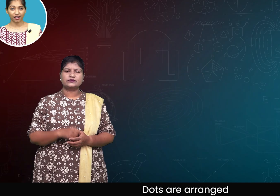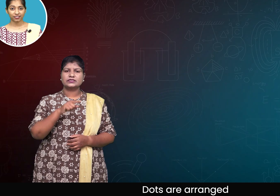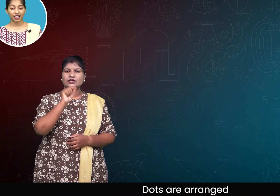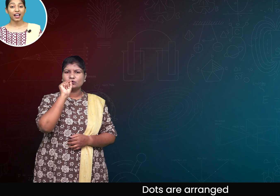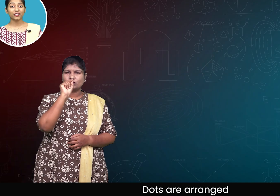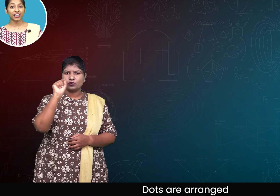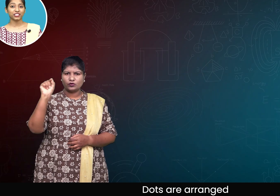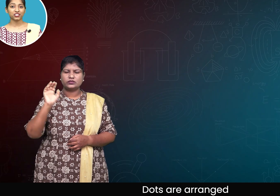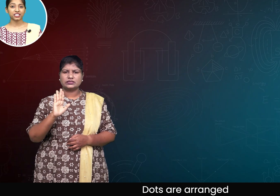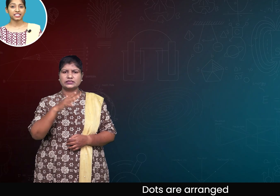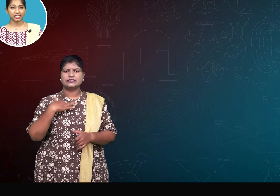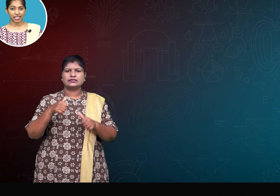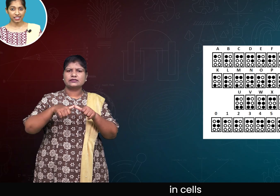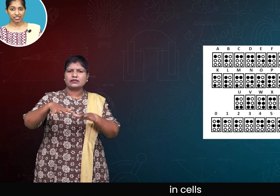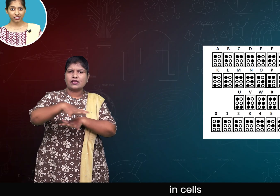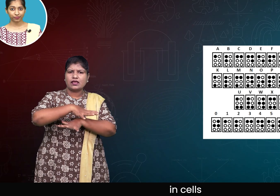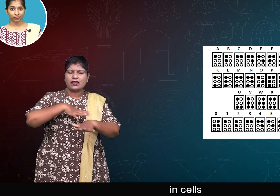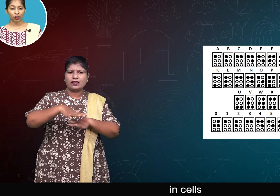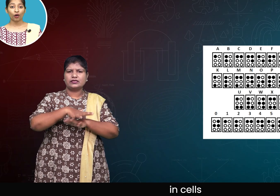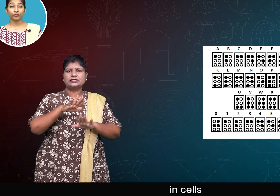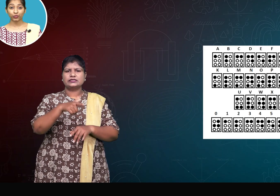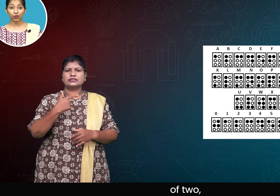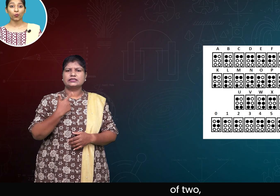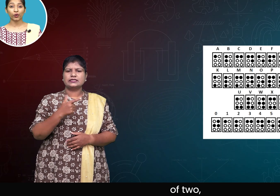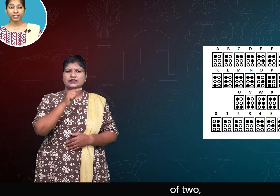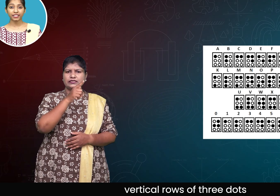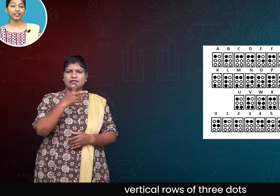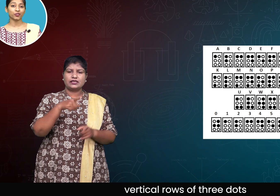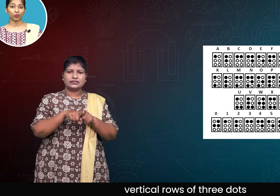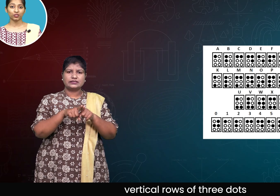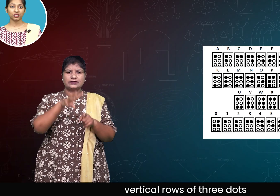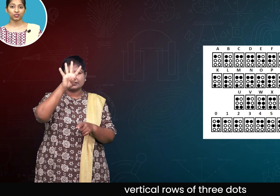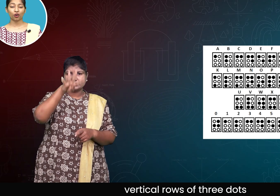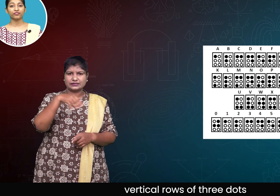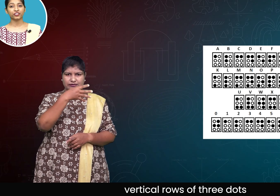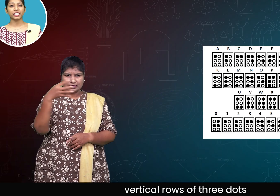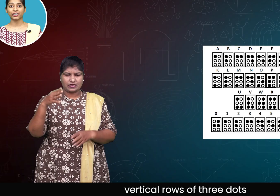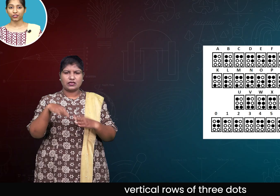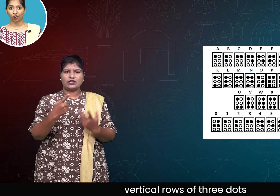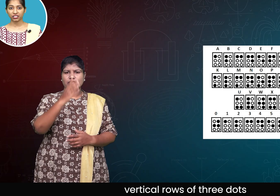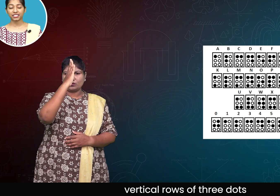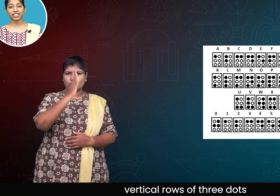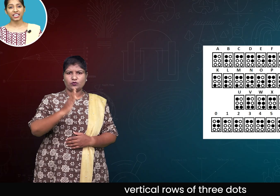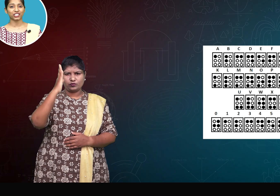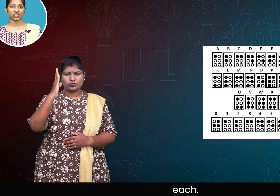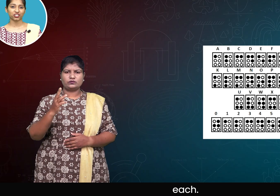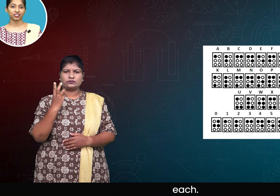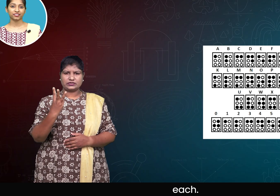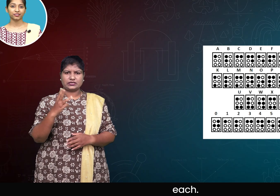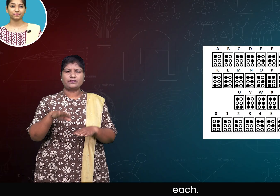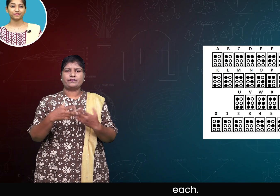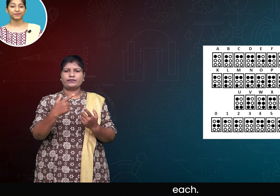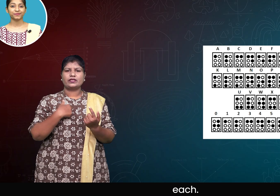Dots are arranged in cells of 2 vertical rows of 3 dots